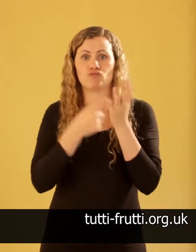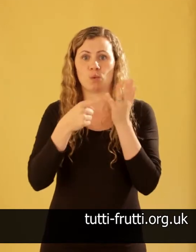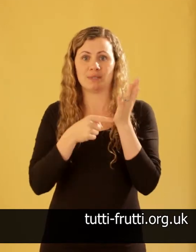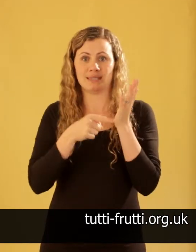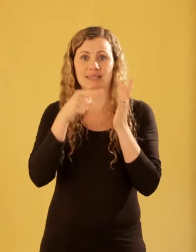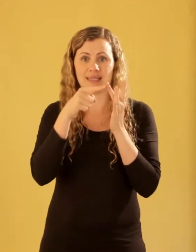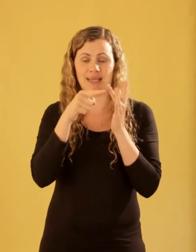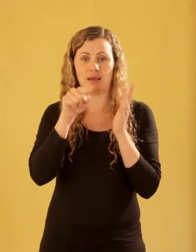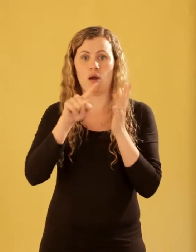tutti-frutti.org.uk,